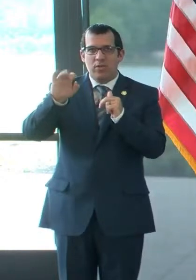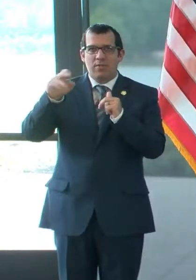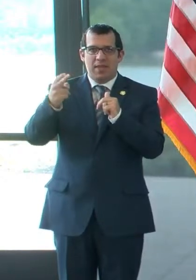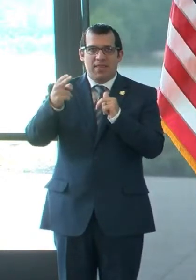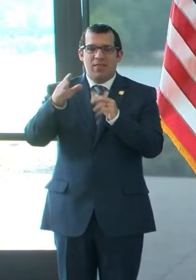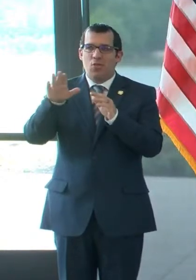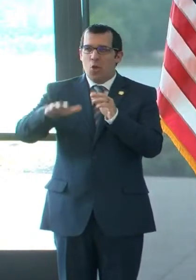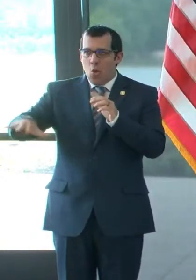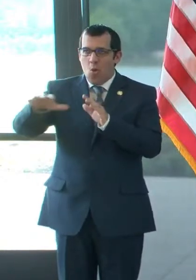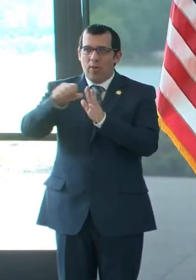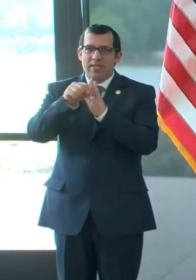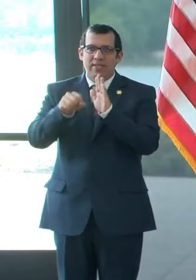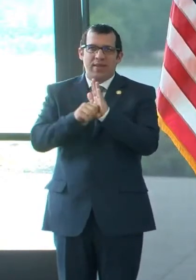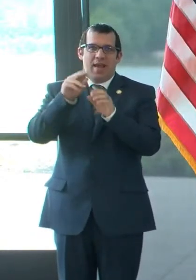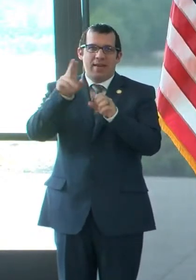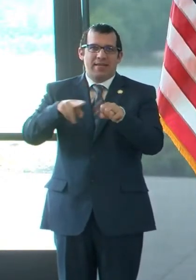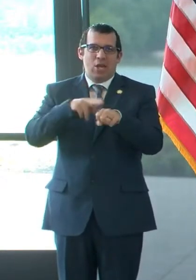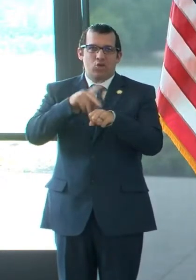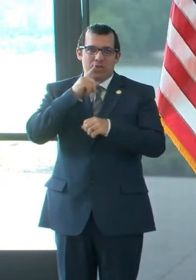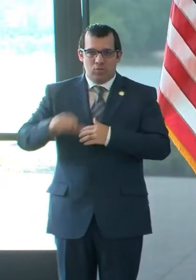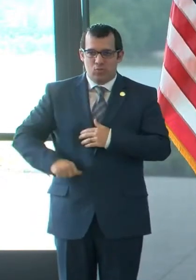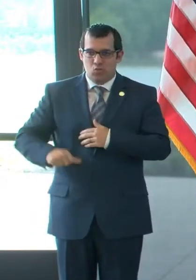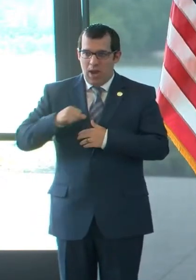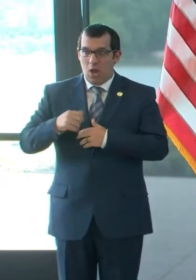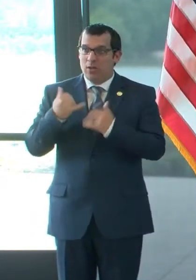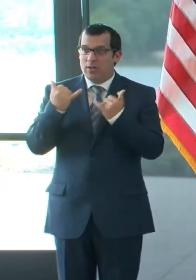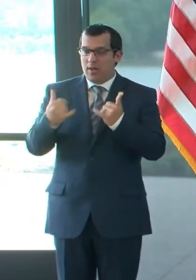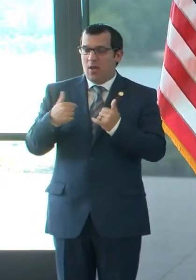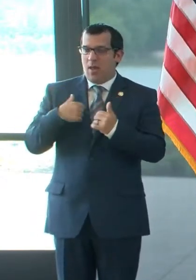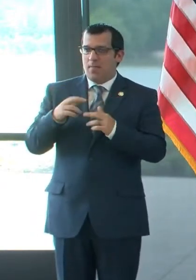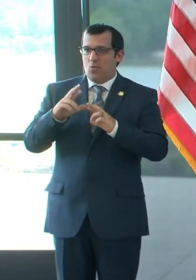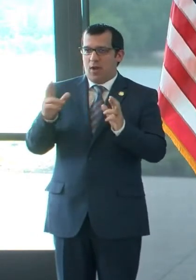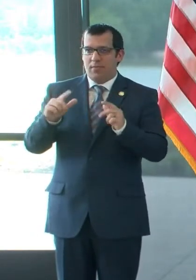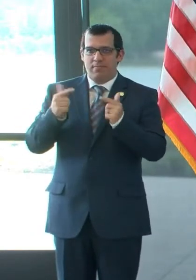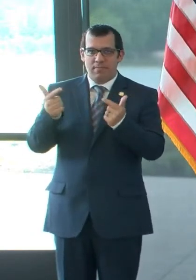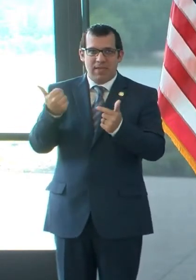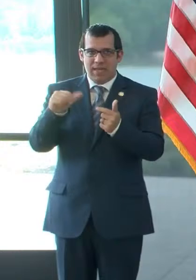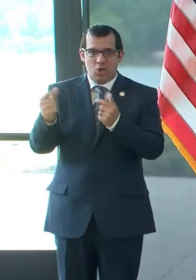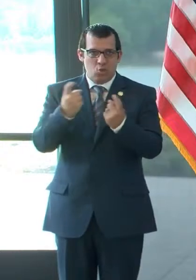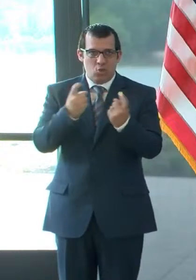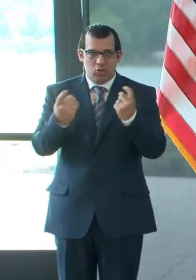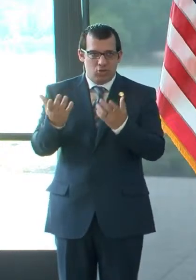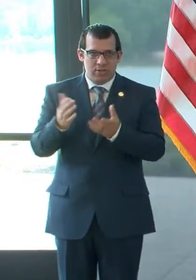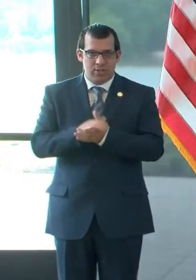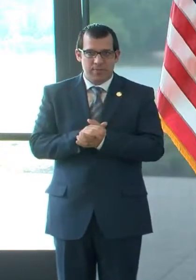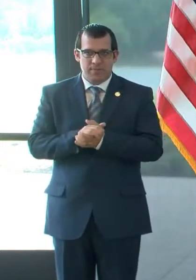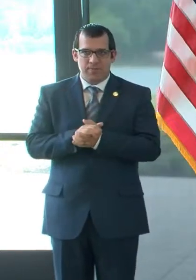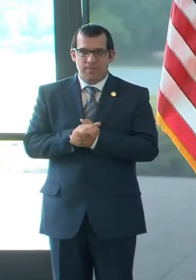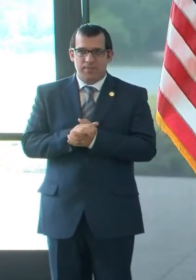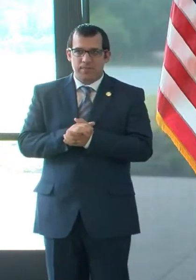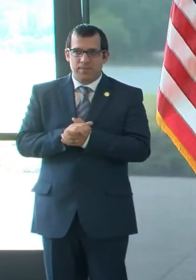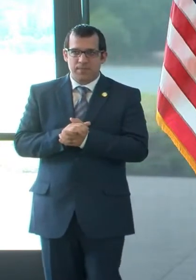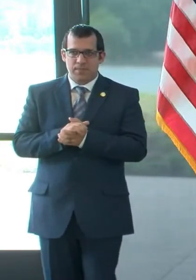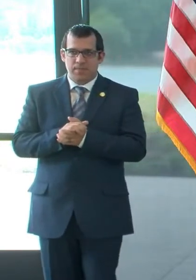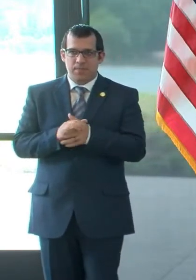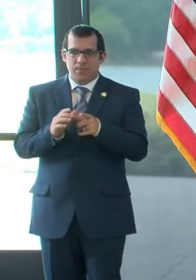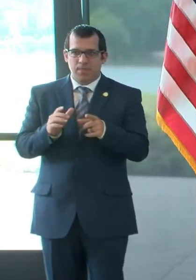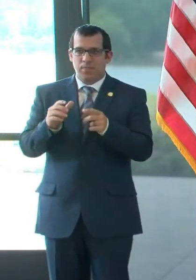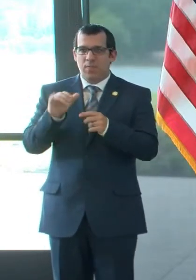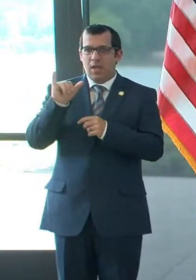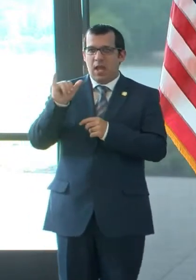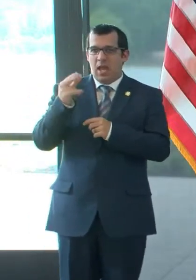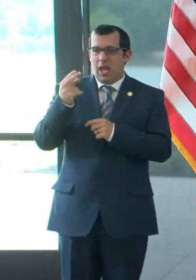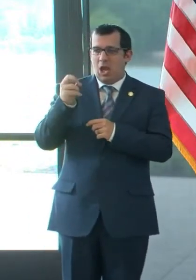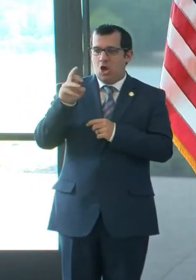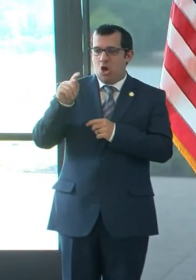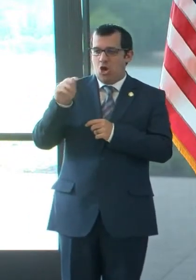the whole state and nation is proud of. With that, be happy to take any questions from the media. Governor, I'm with iHeartMedia